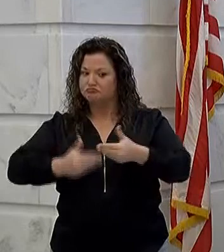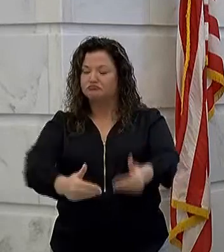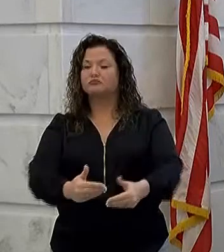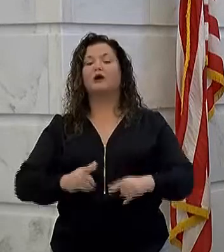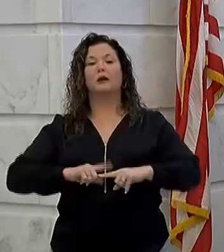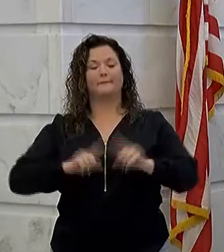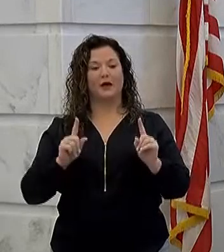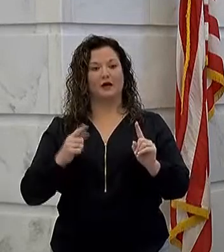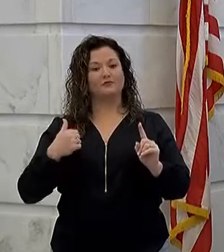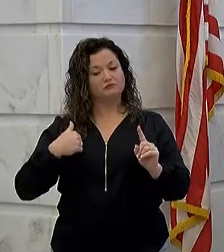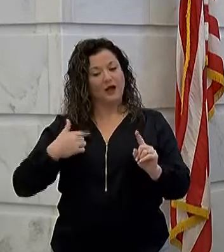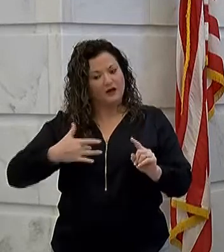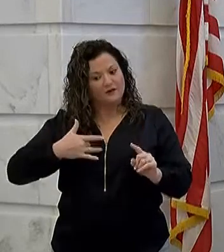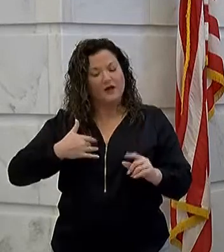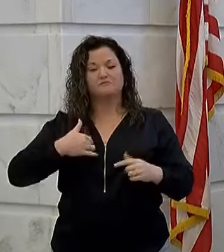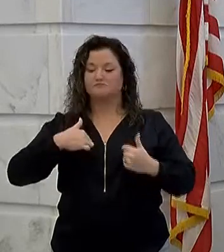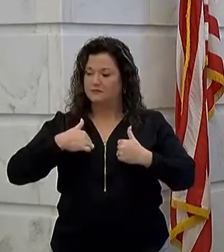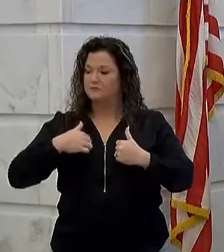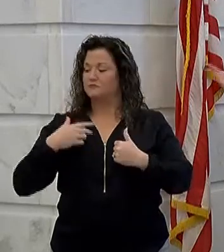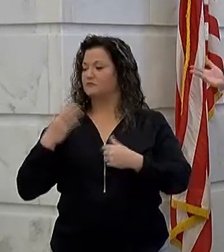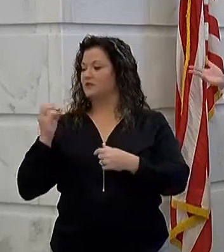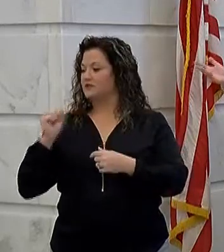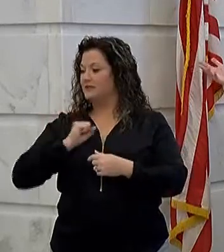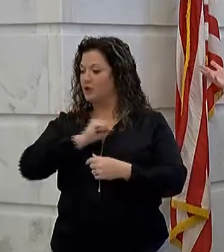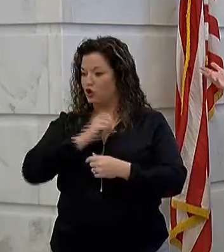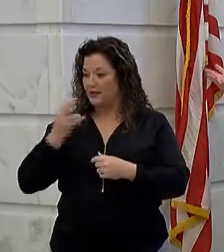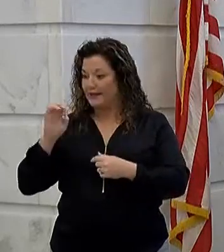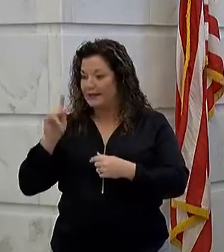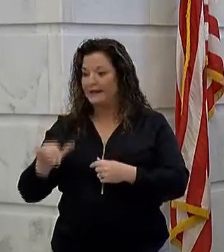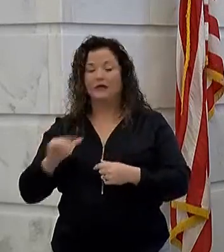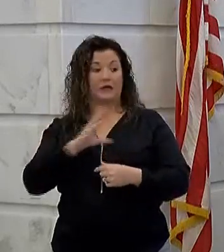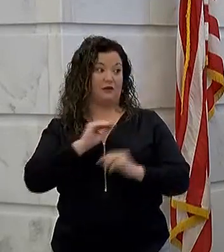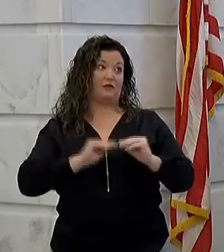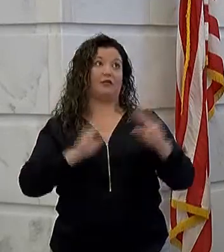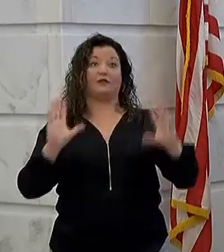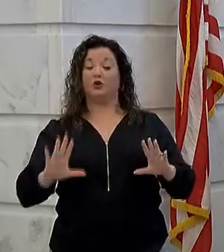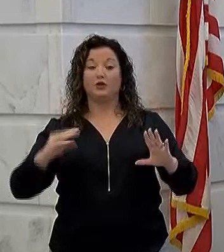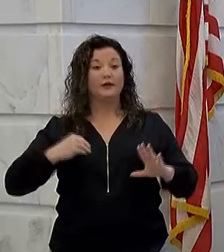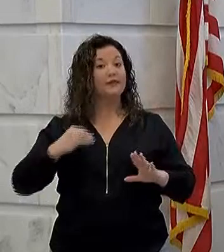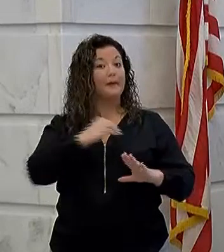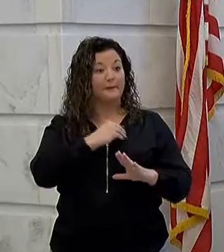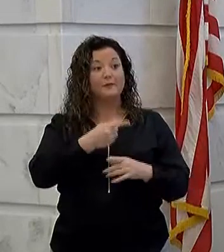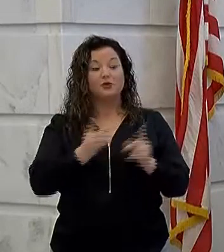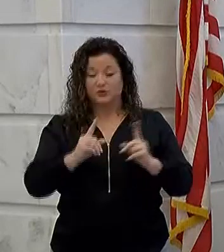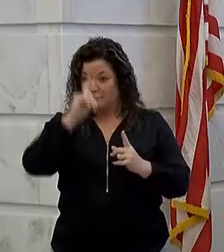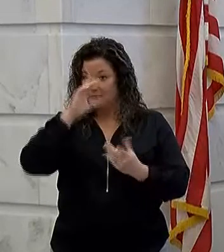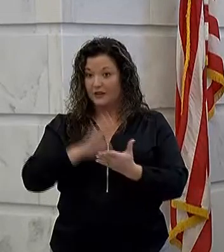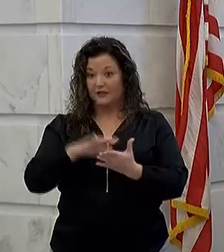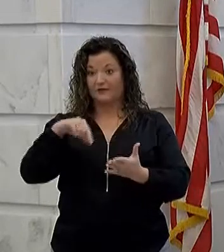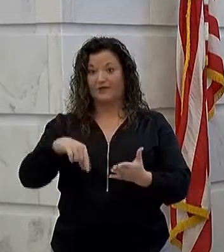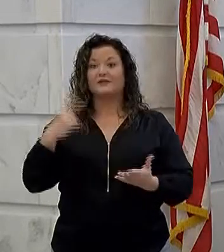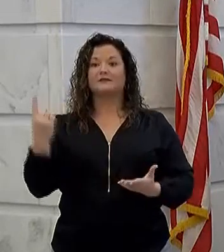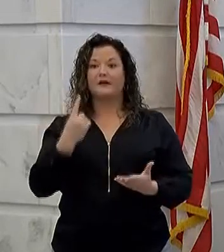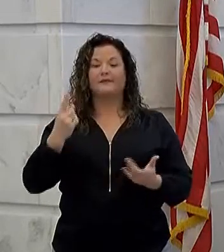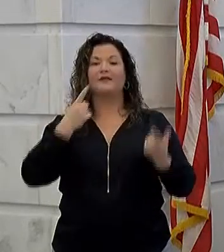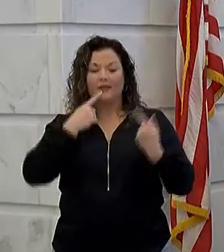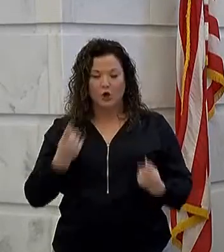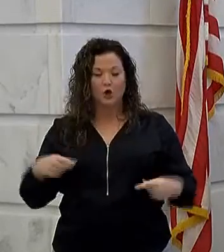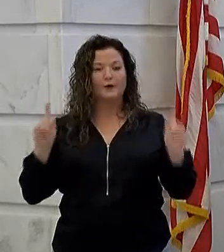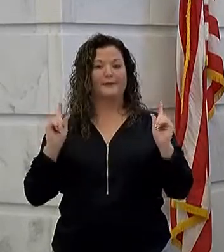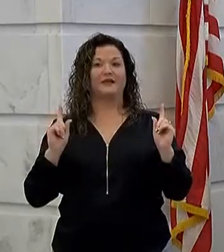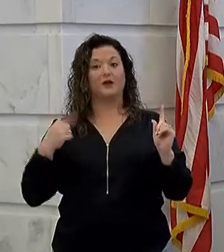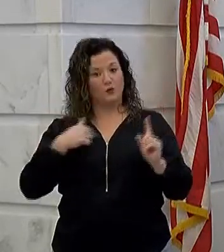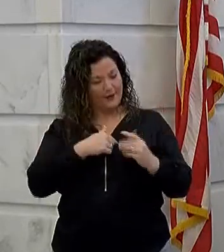felt like myself, Senator Hickey, the others involved, and clearly the membership, that this was something that could be done. We do have